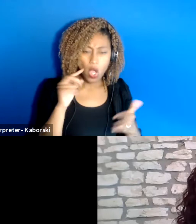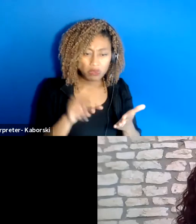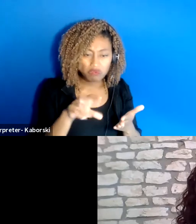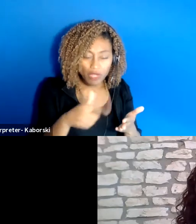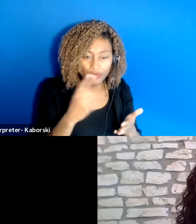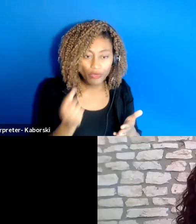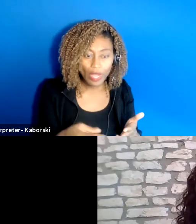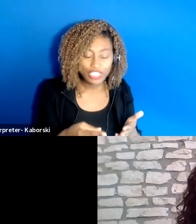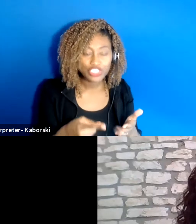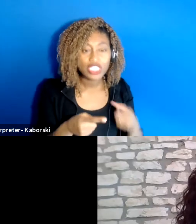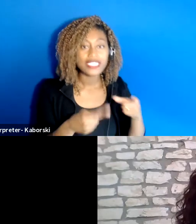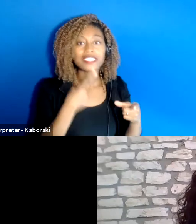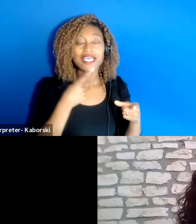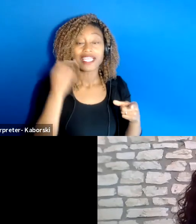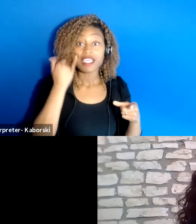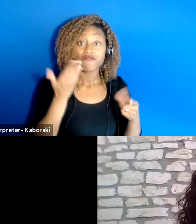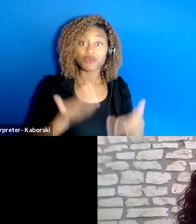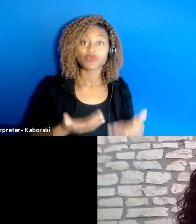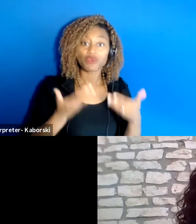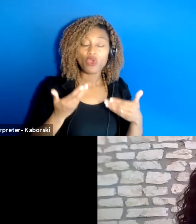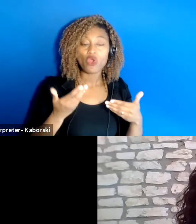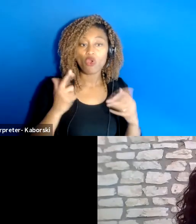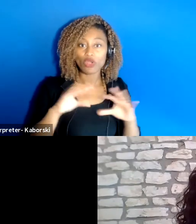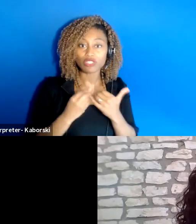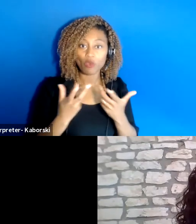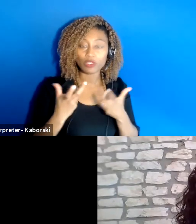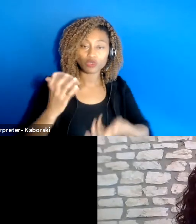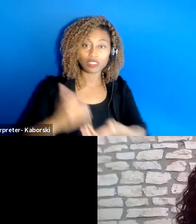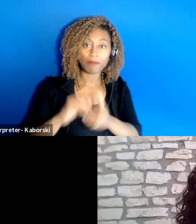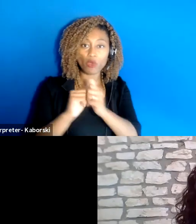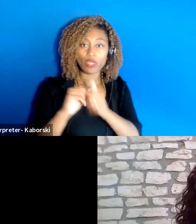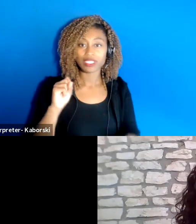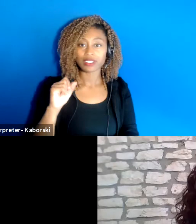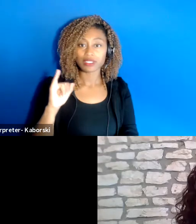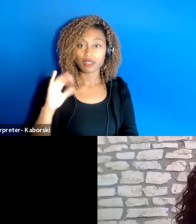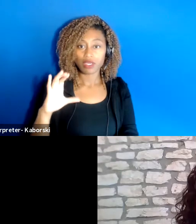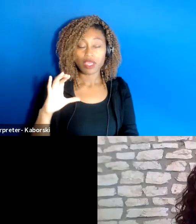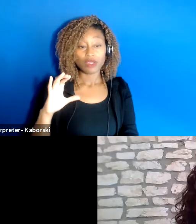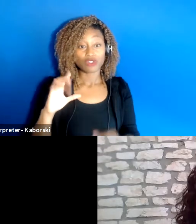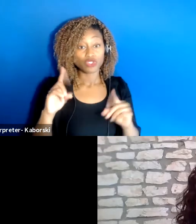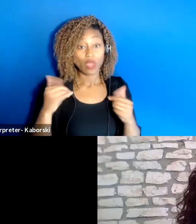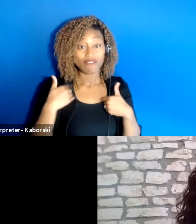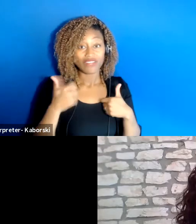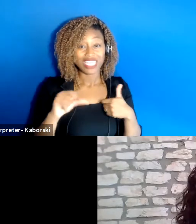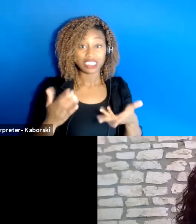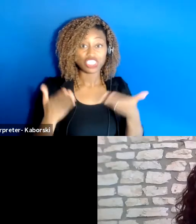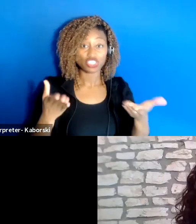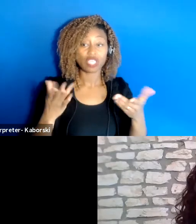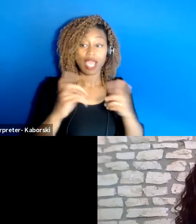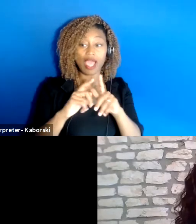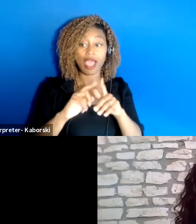says, if you're an organization that wants to collaborate with their silk, do you have any suggestions on how to start